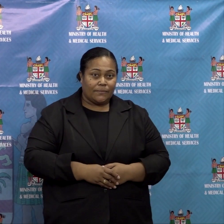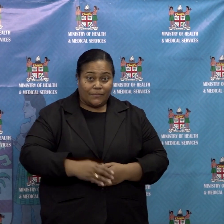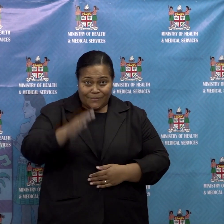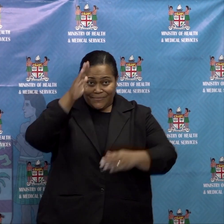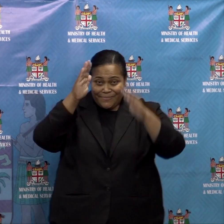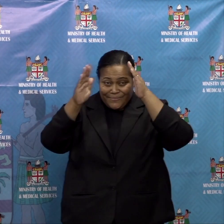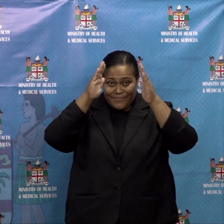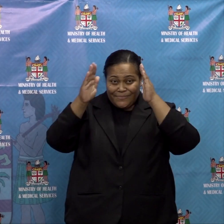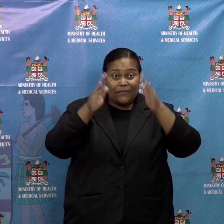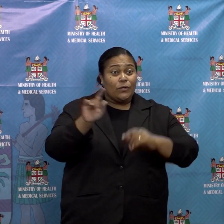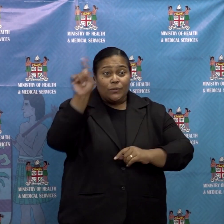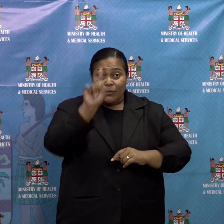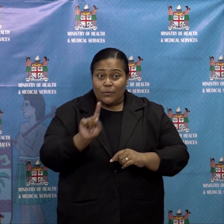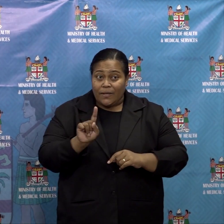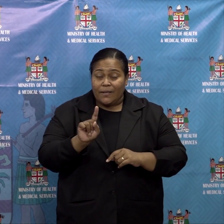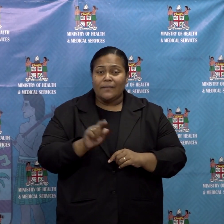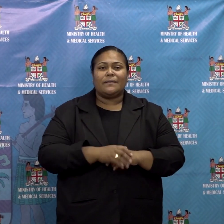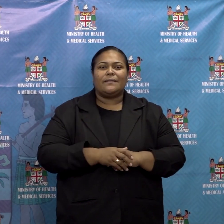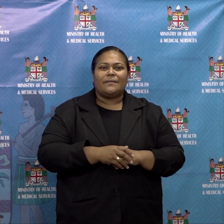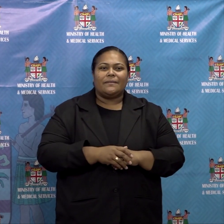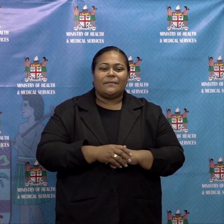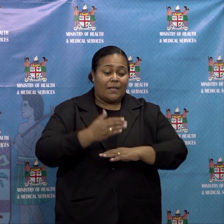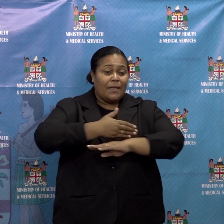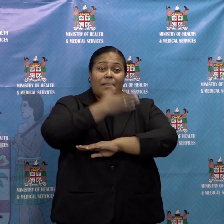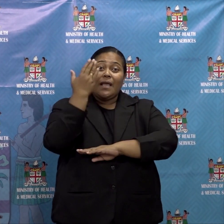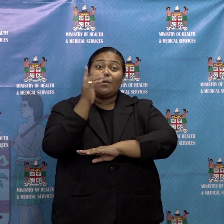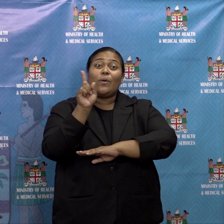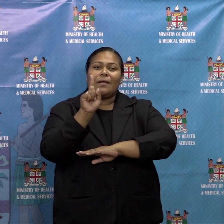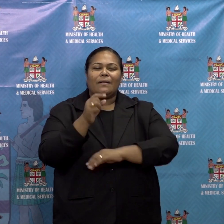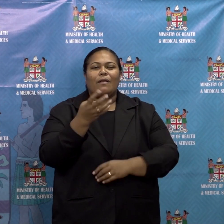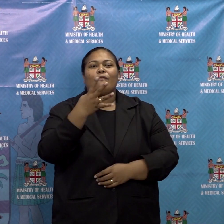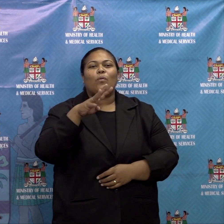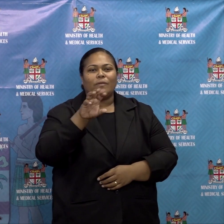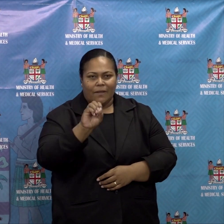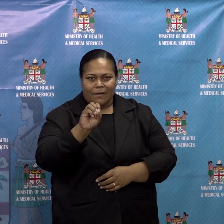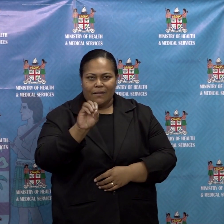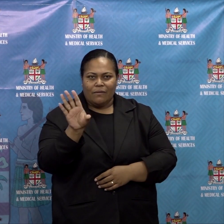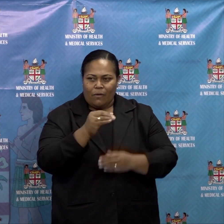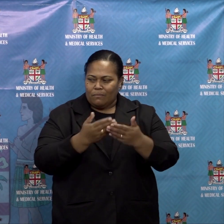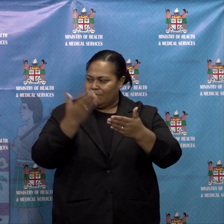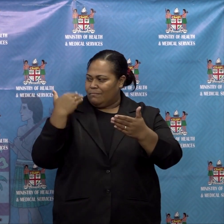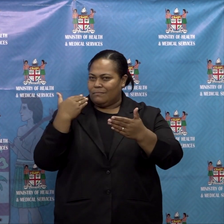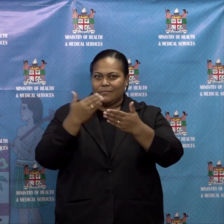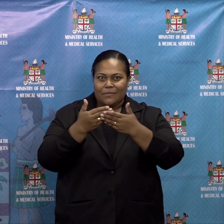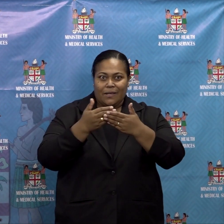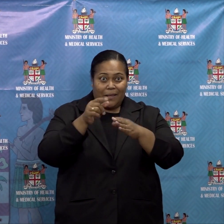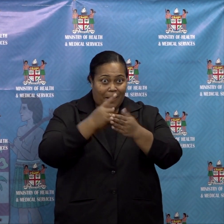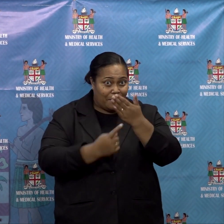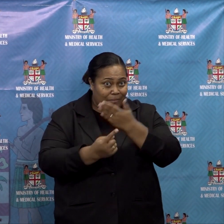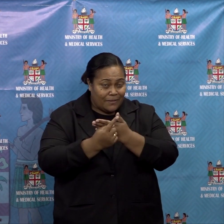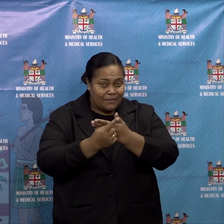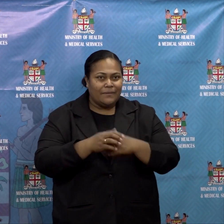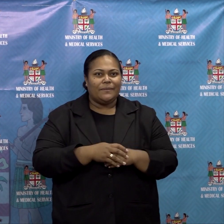Bulavanaka, today is the 40th day of the current outbreak. The health